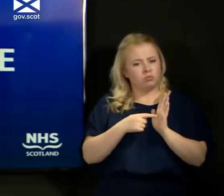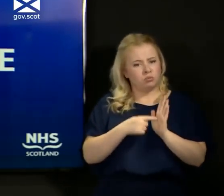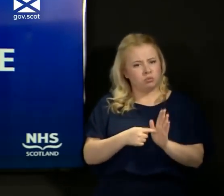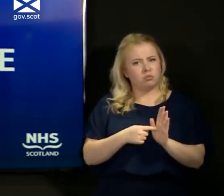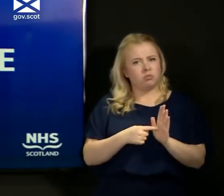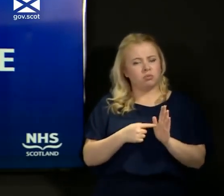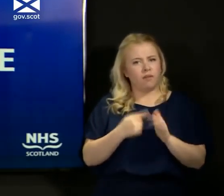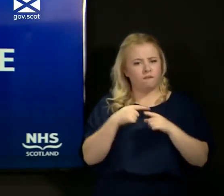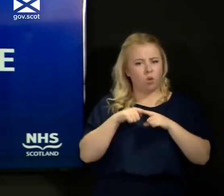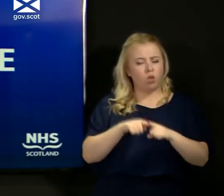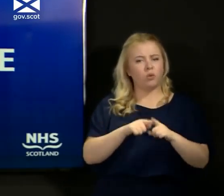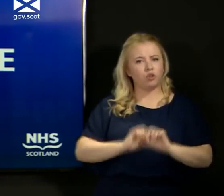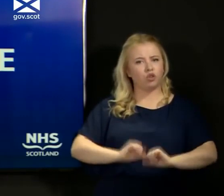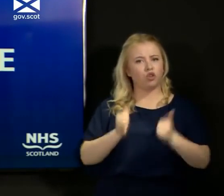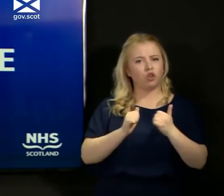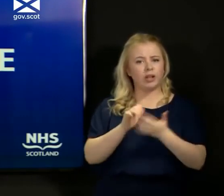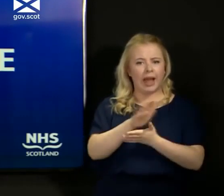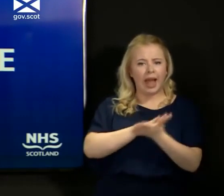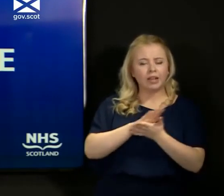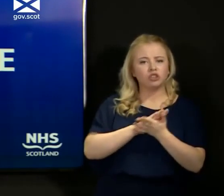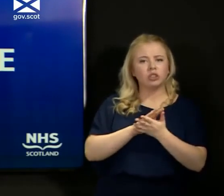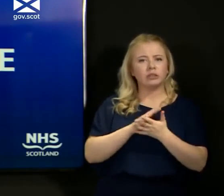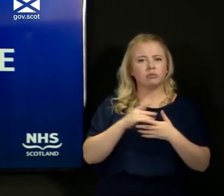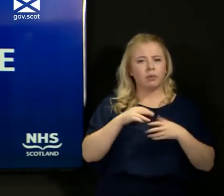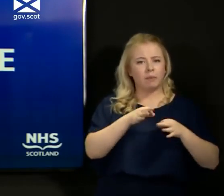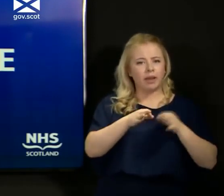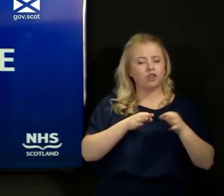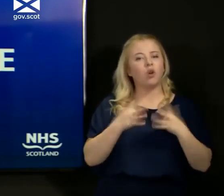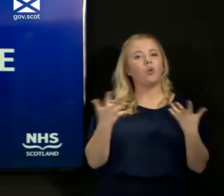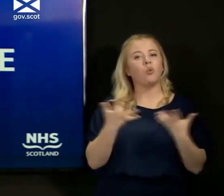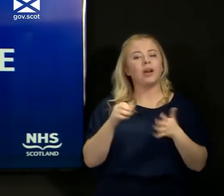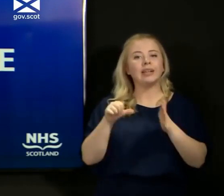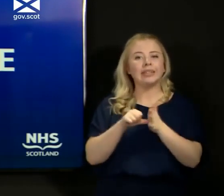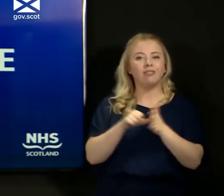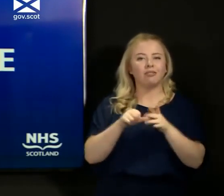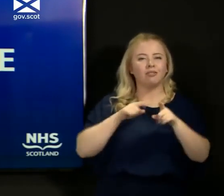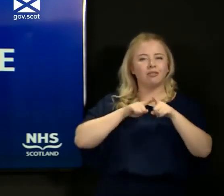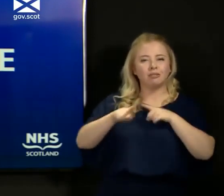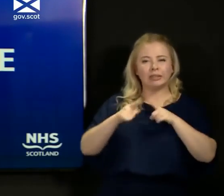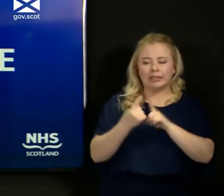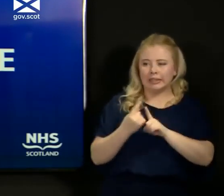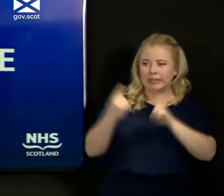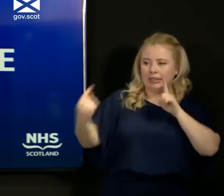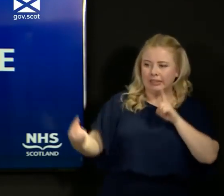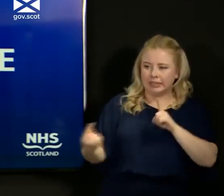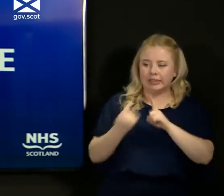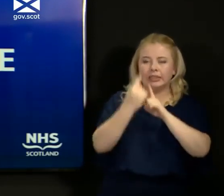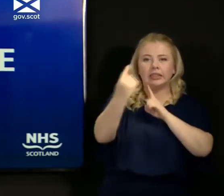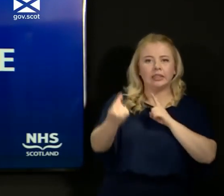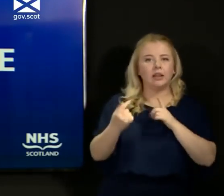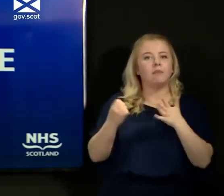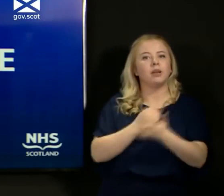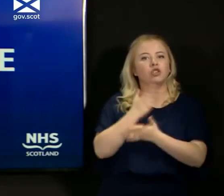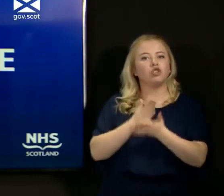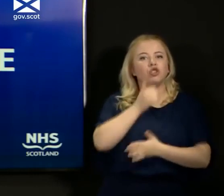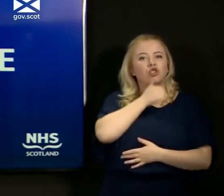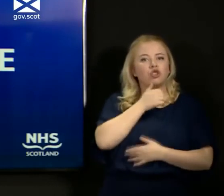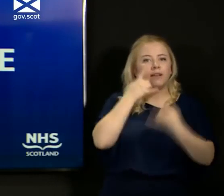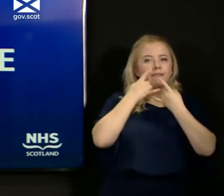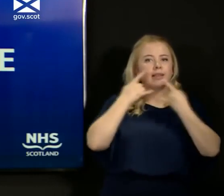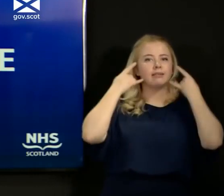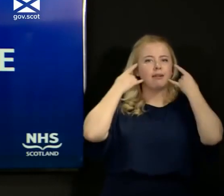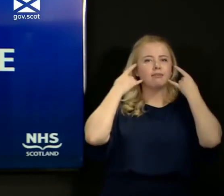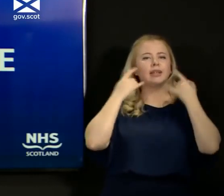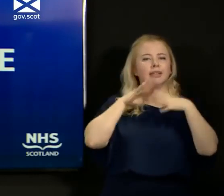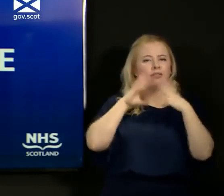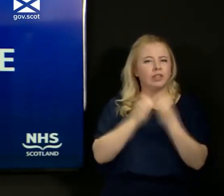kind of good hygiene measures as well. And where it's difficult to kind of space ourselves out from each other, we're making sure that we're using things like face coverings